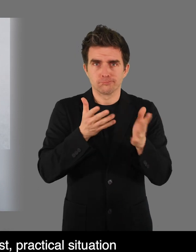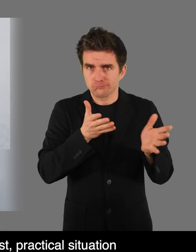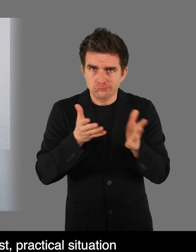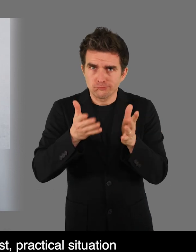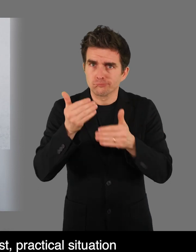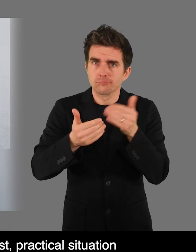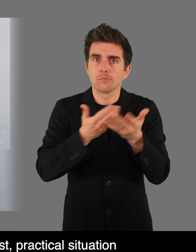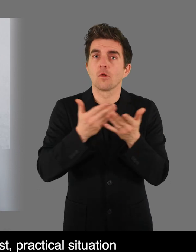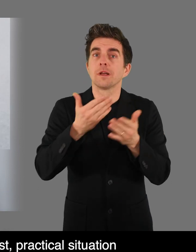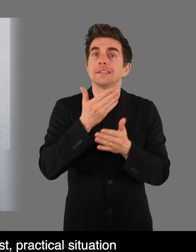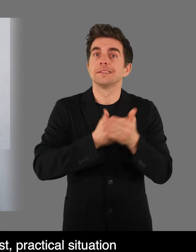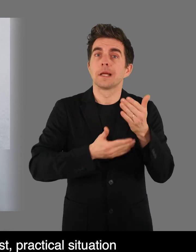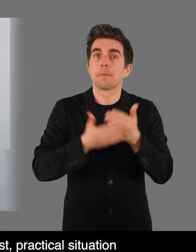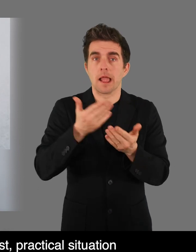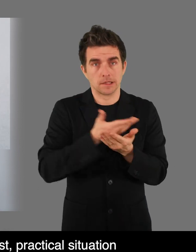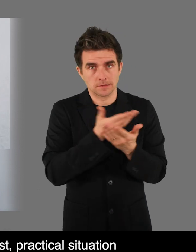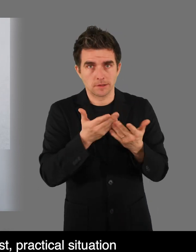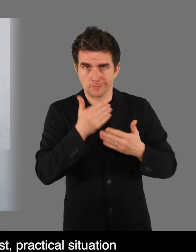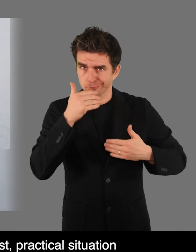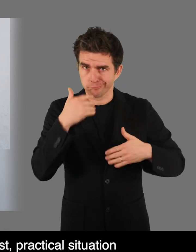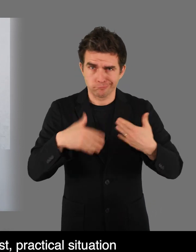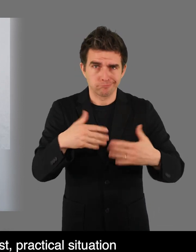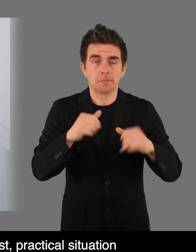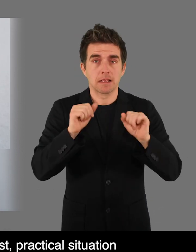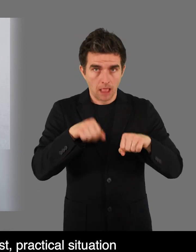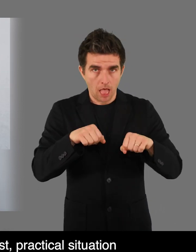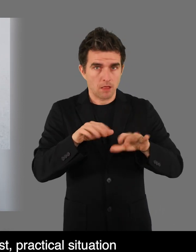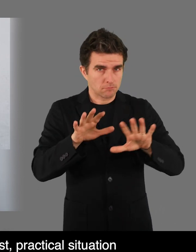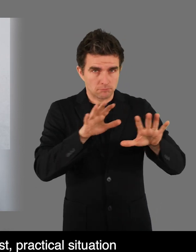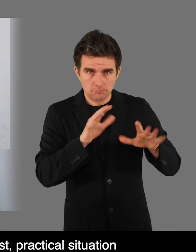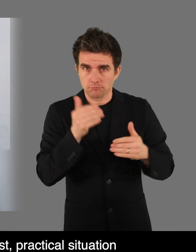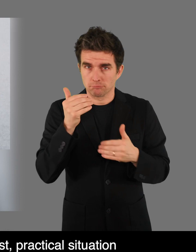advocacy that led to the passage of the Disability Act.